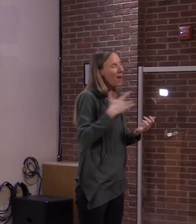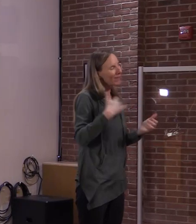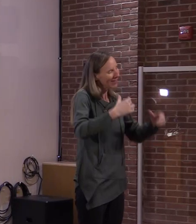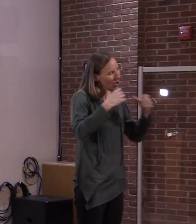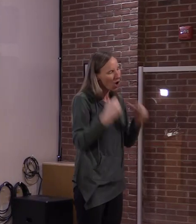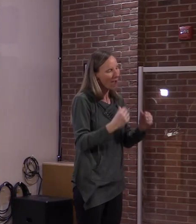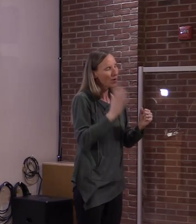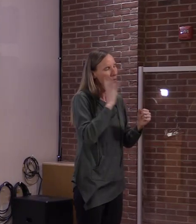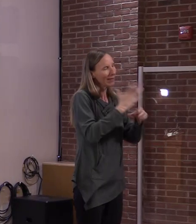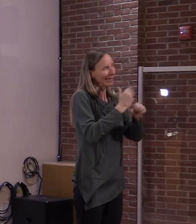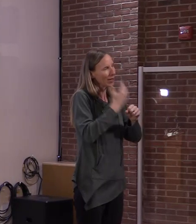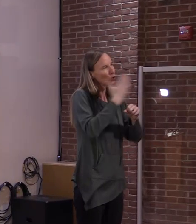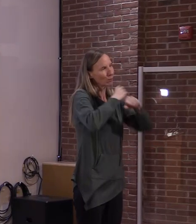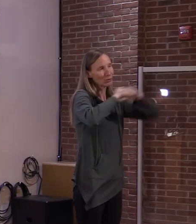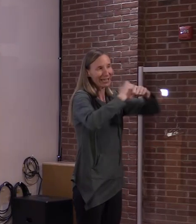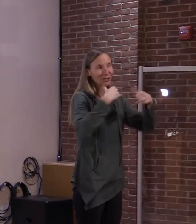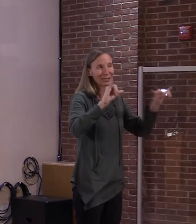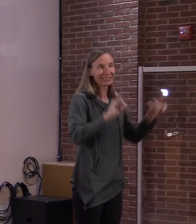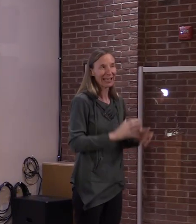really good protection.